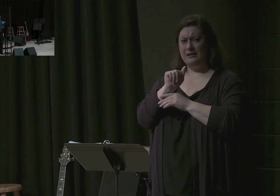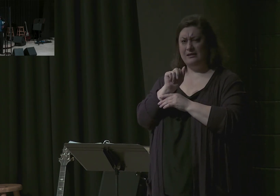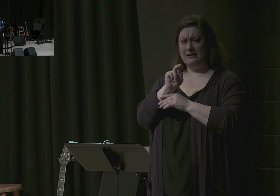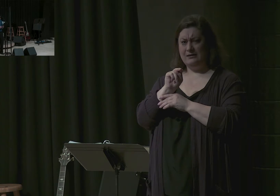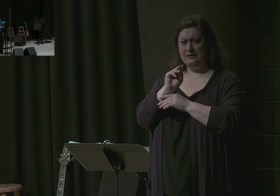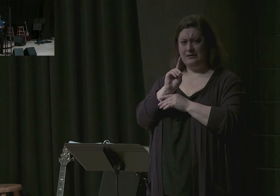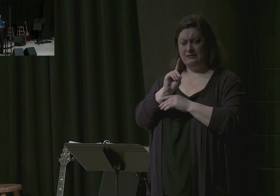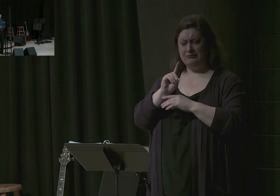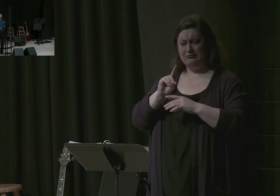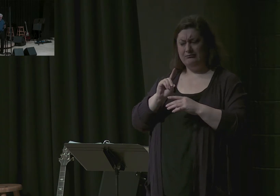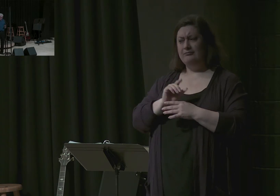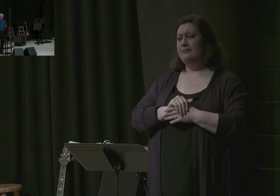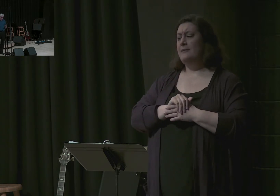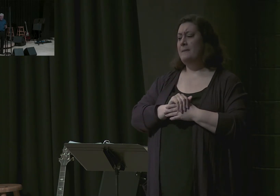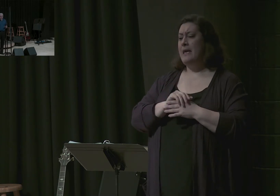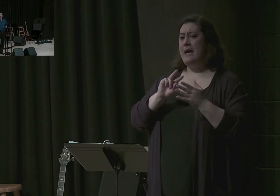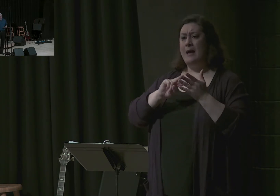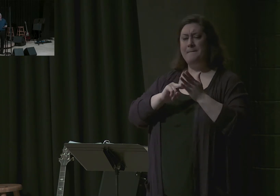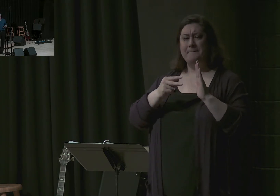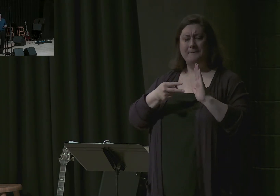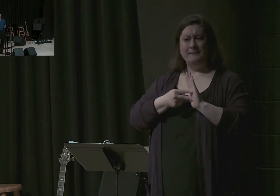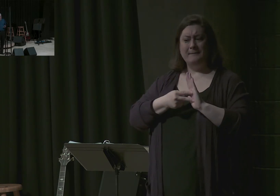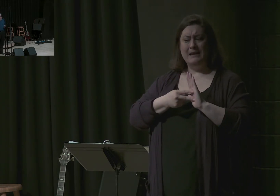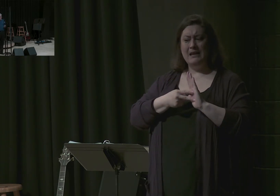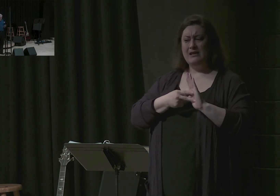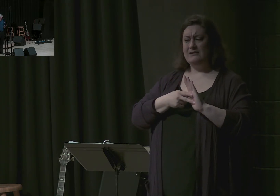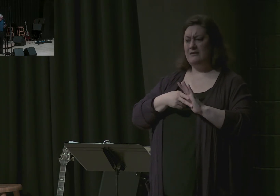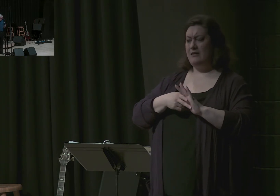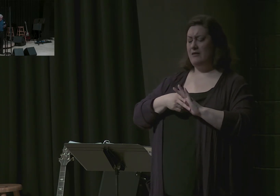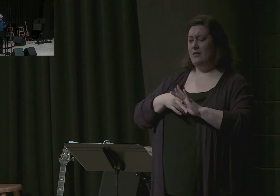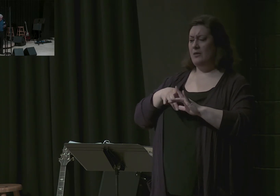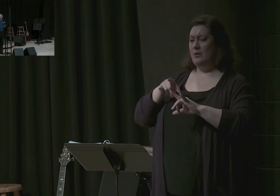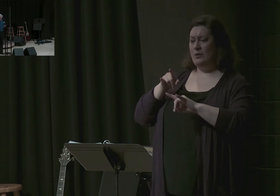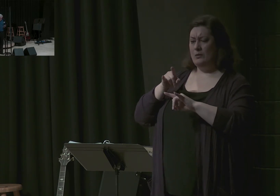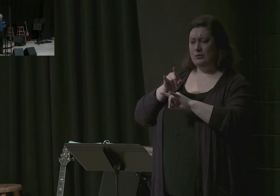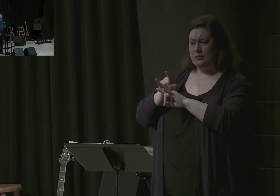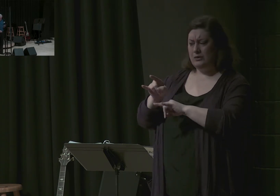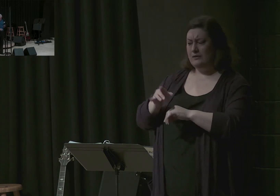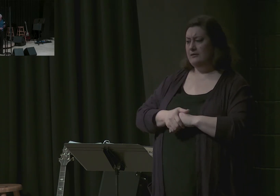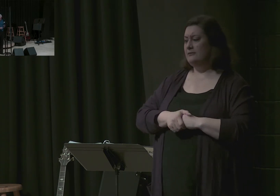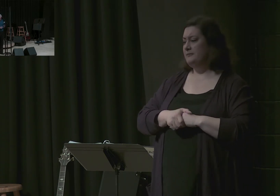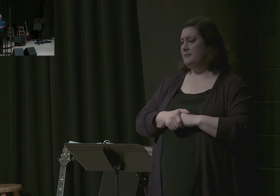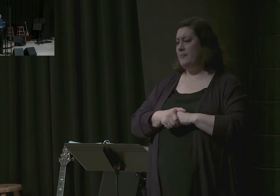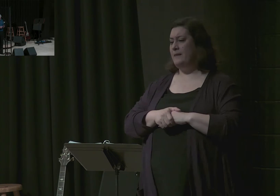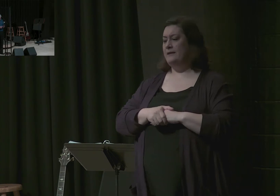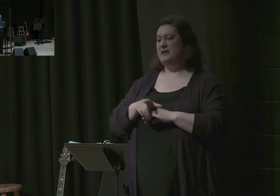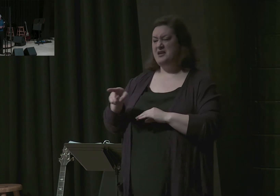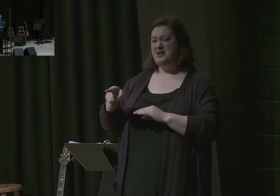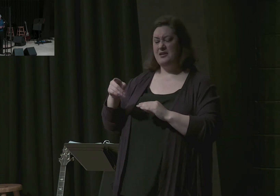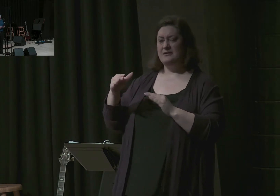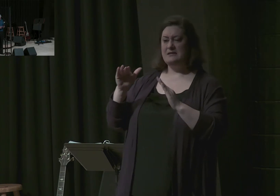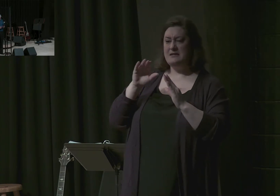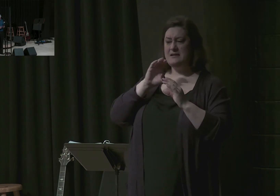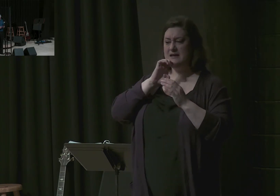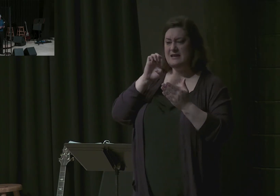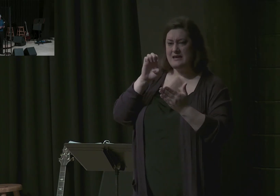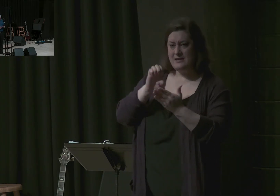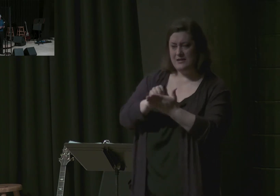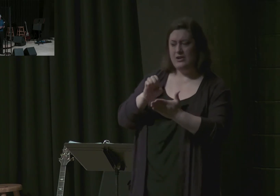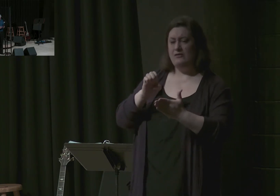soccer player around his defender. But boy, is it contemptible if a person avoiding the